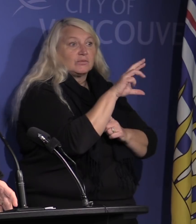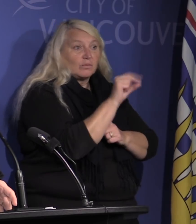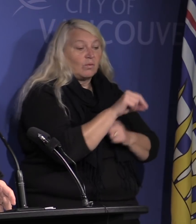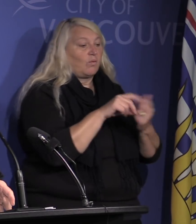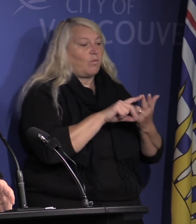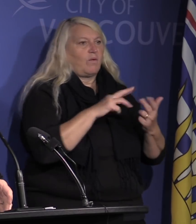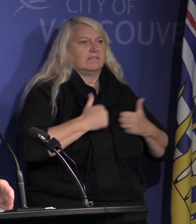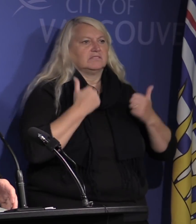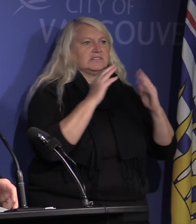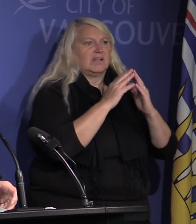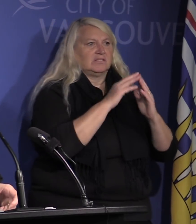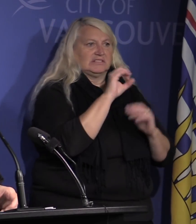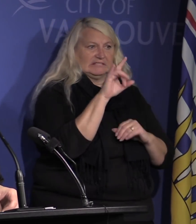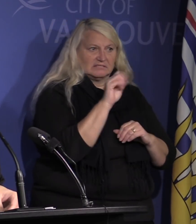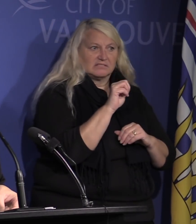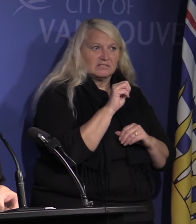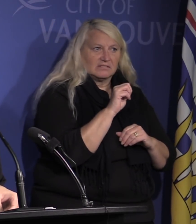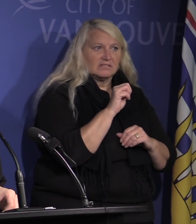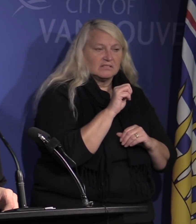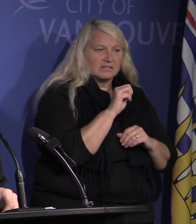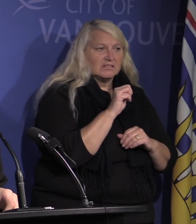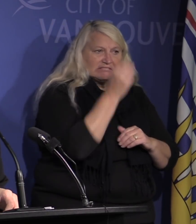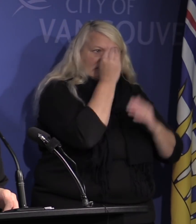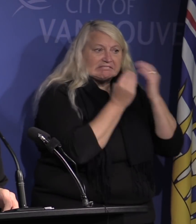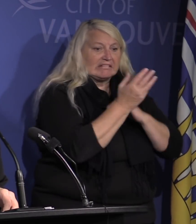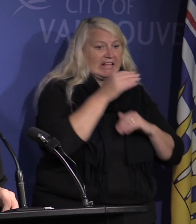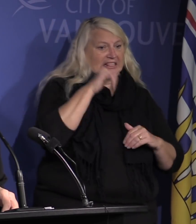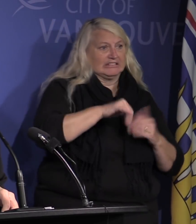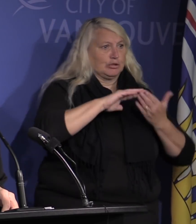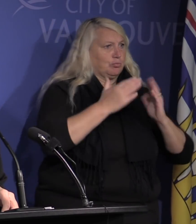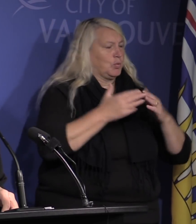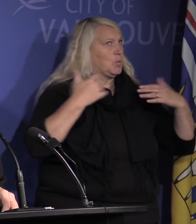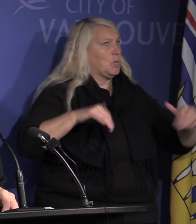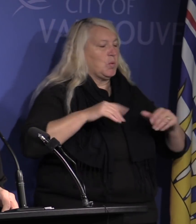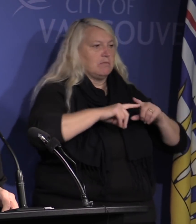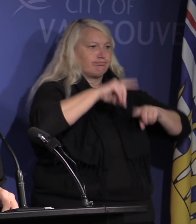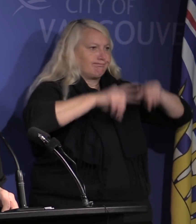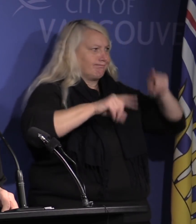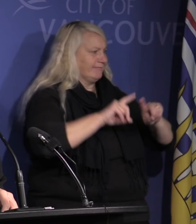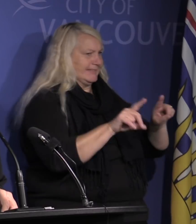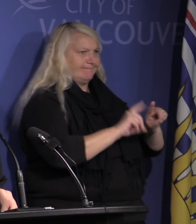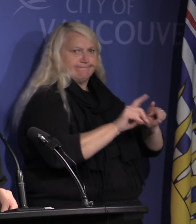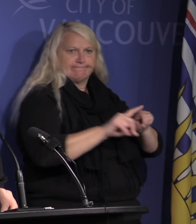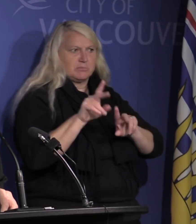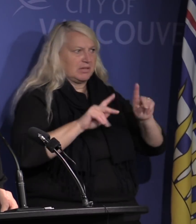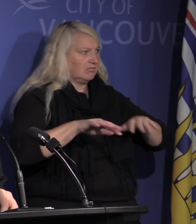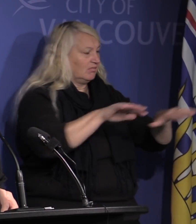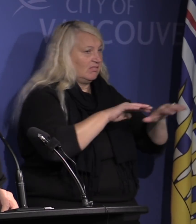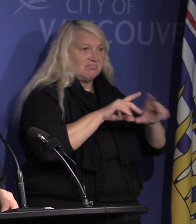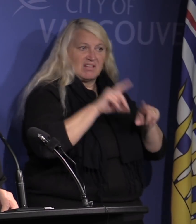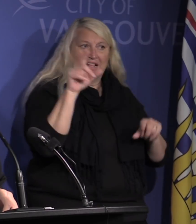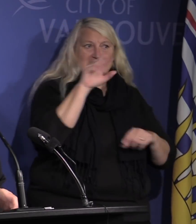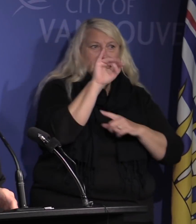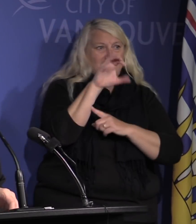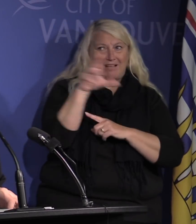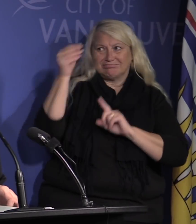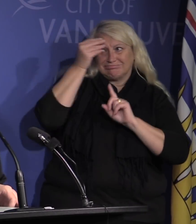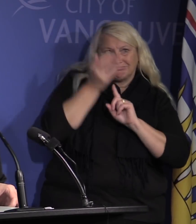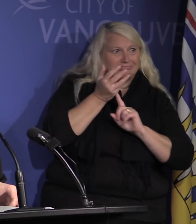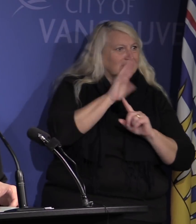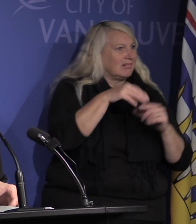is a resilient and diverse community, but as the Mayor noted, there are many people in this community that are living